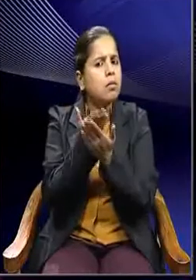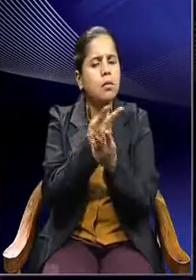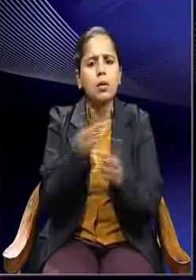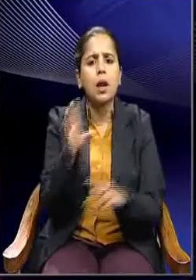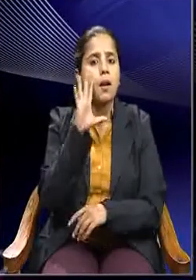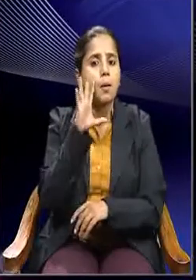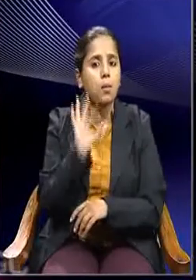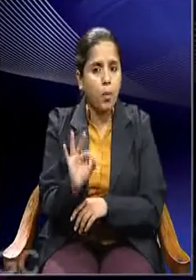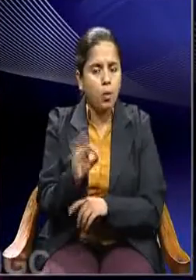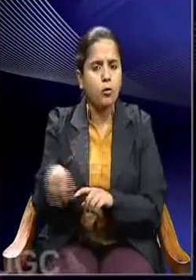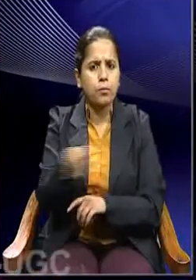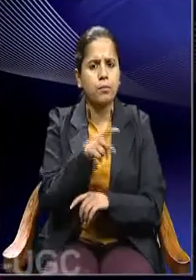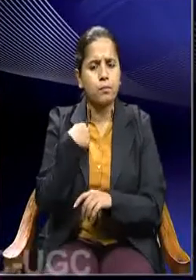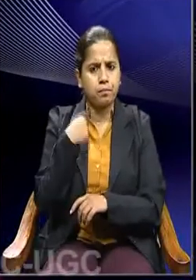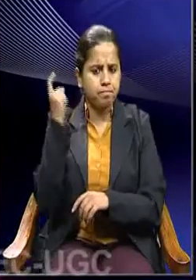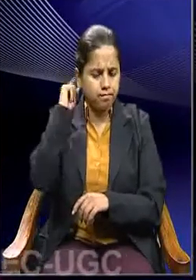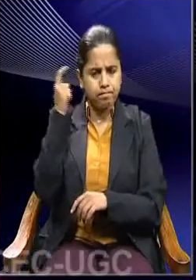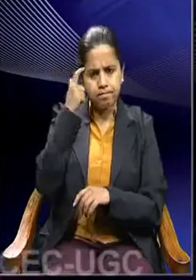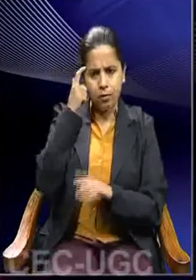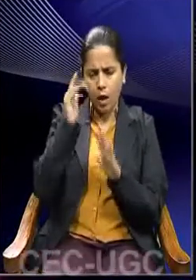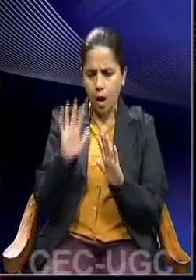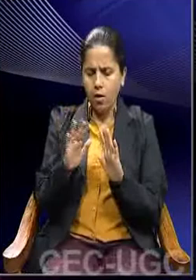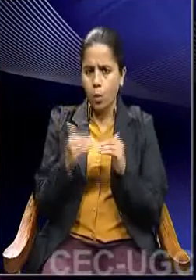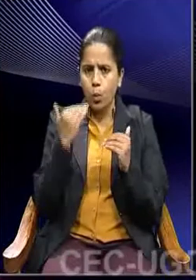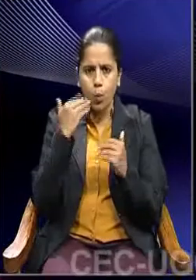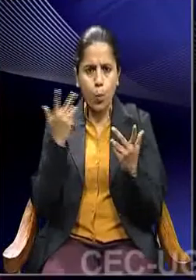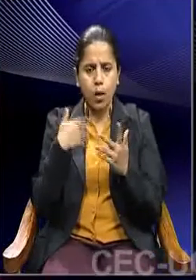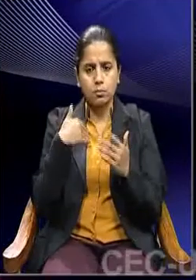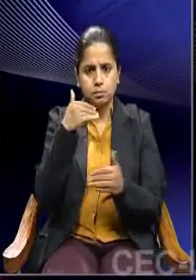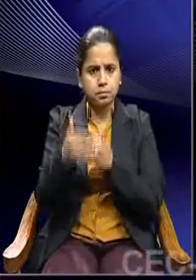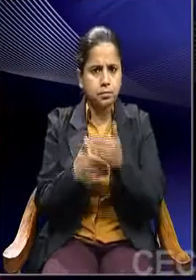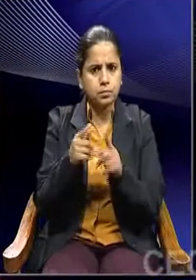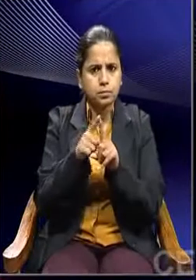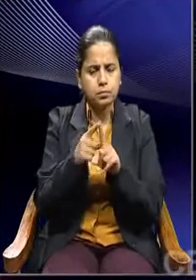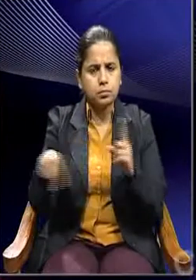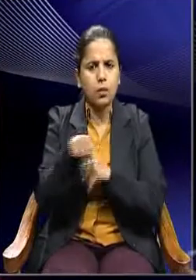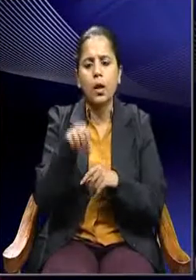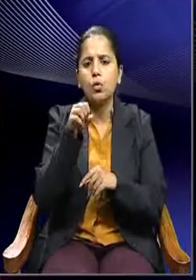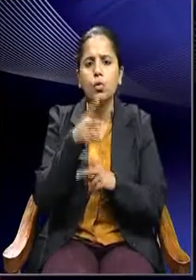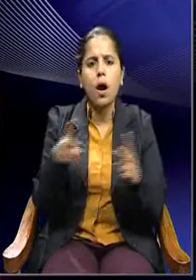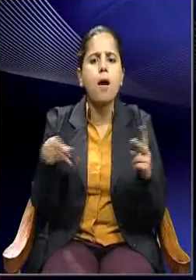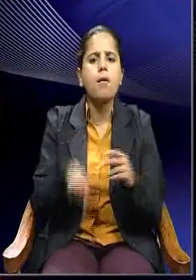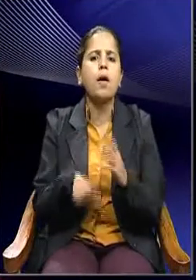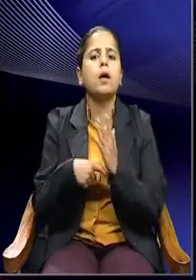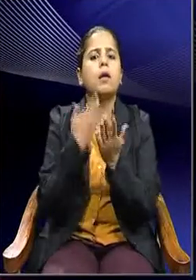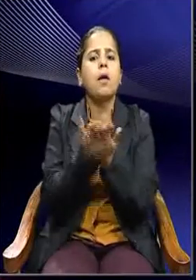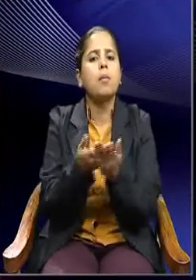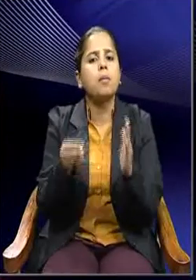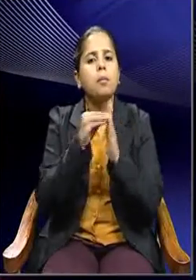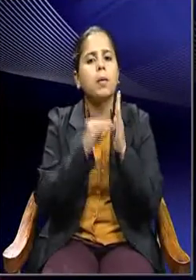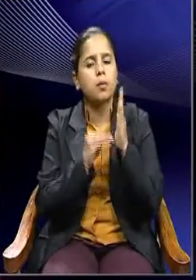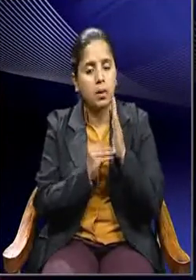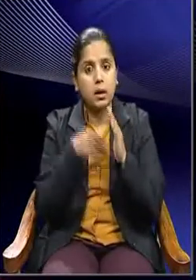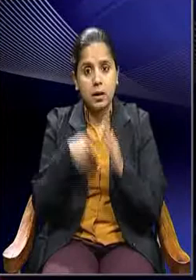important consciousness that went into to draft this recommendation. Let